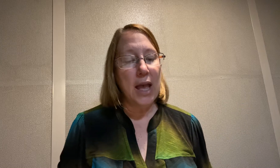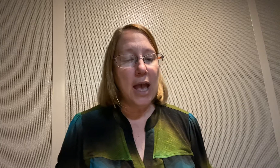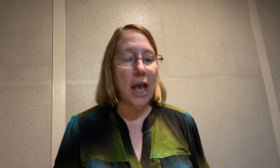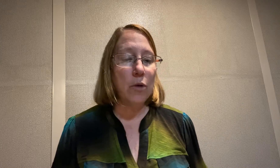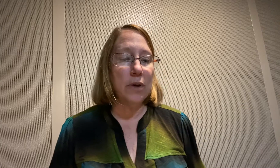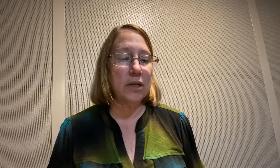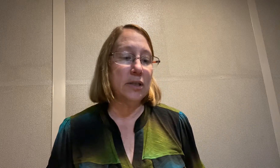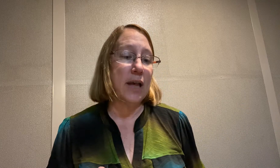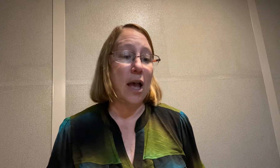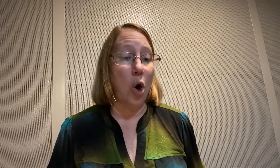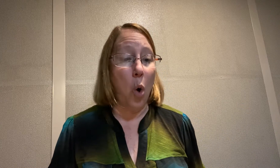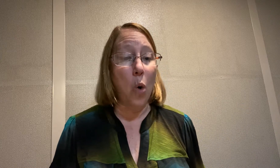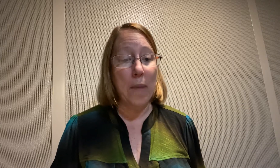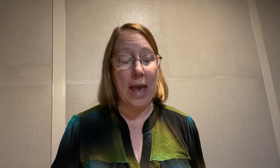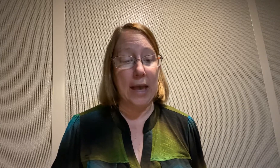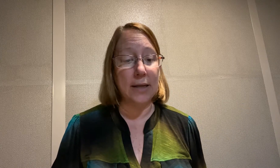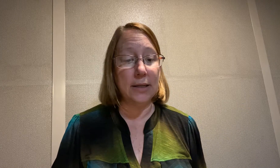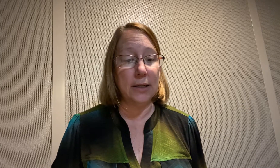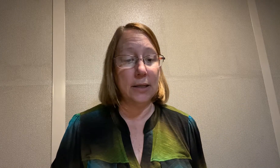It was a homemade